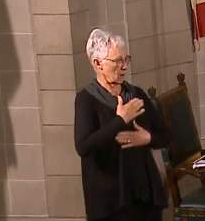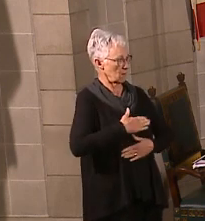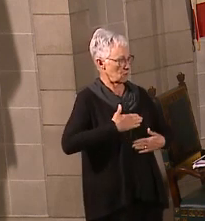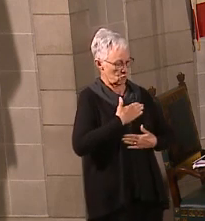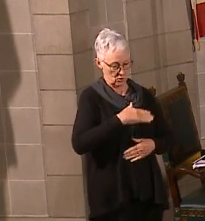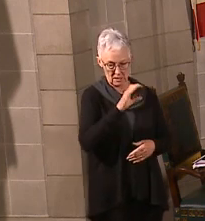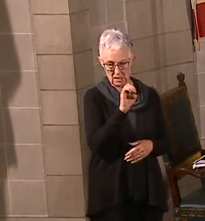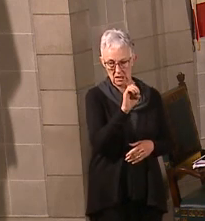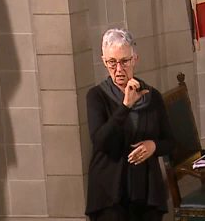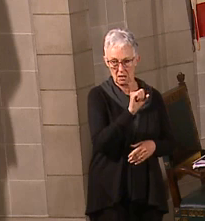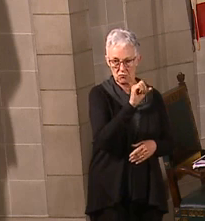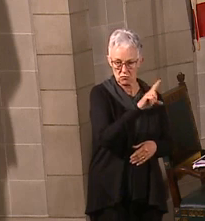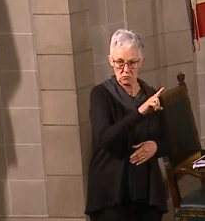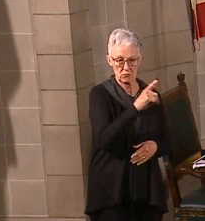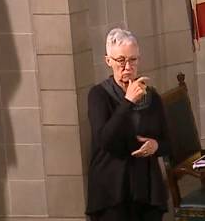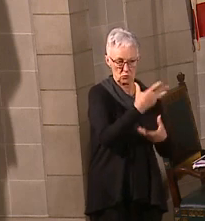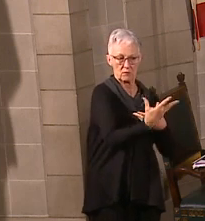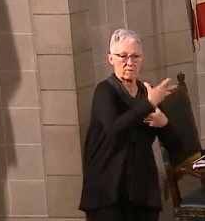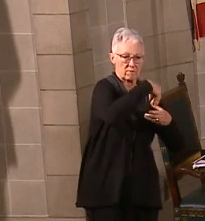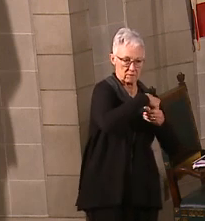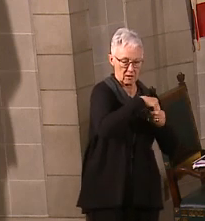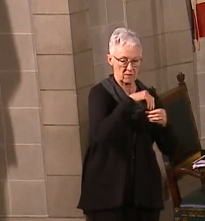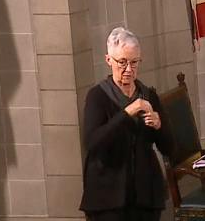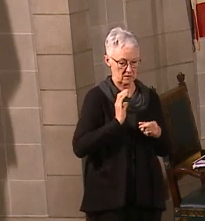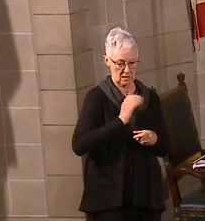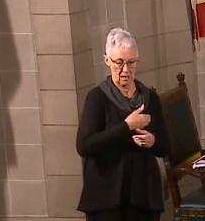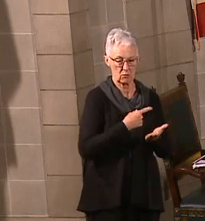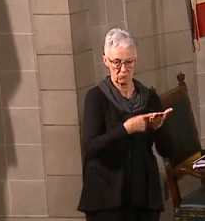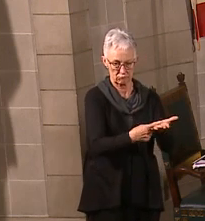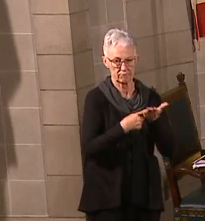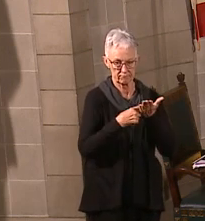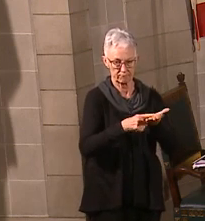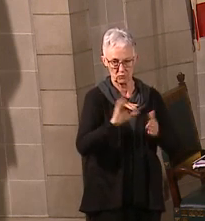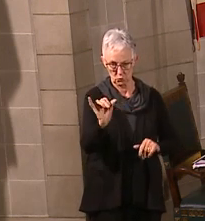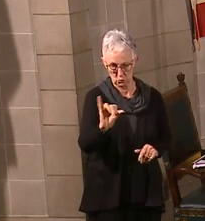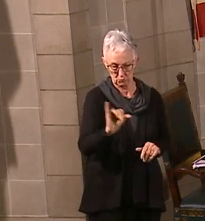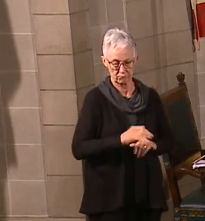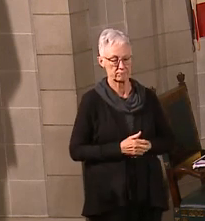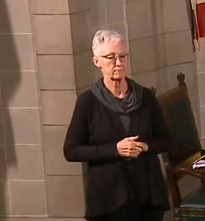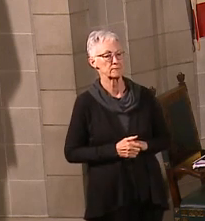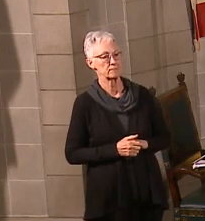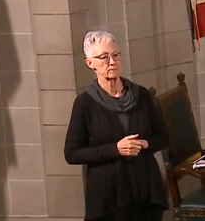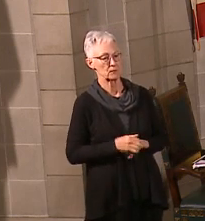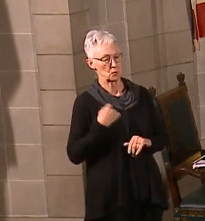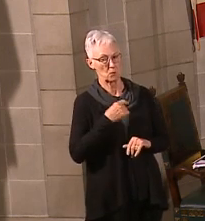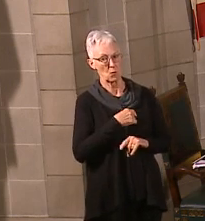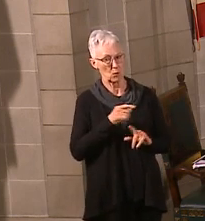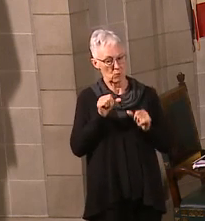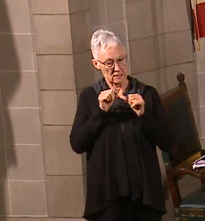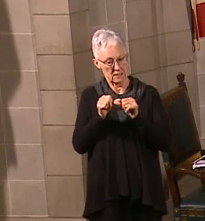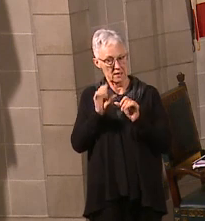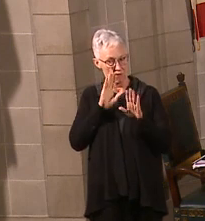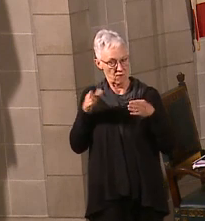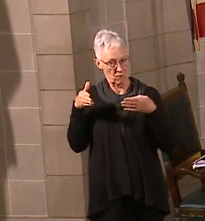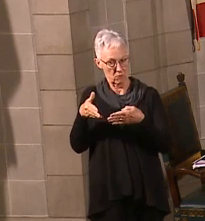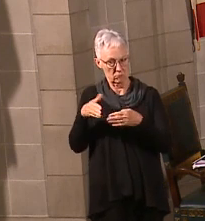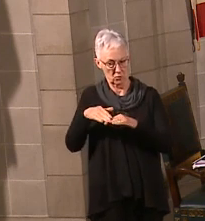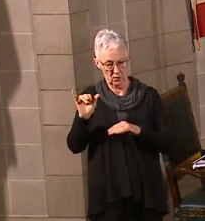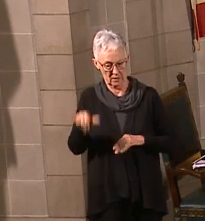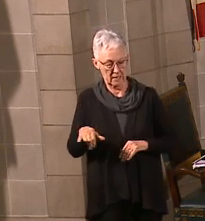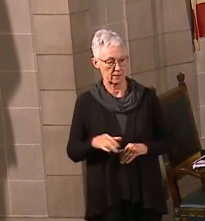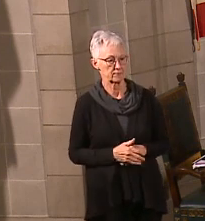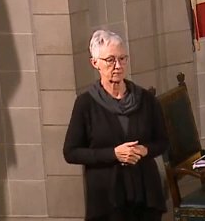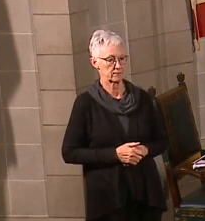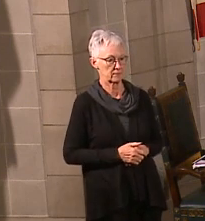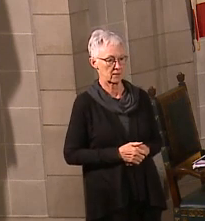involved in these conversations. So I just really wanted to highlight that we'll continue to do that work. Next, really on how we end the school year, and as the governor said,